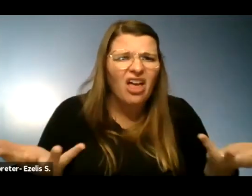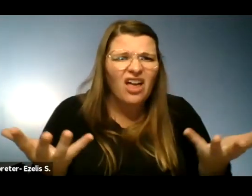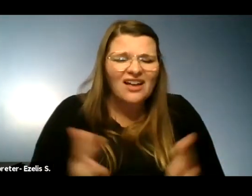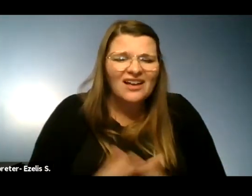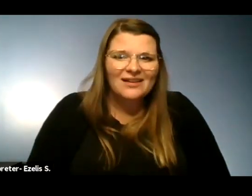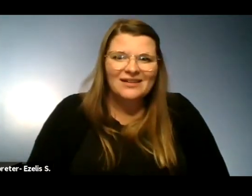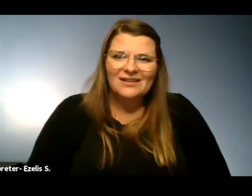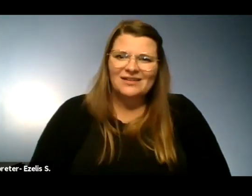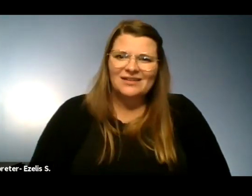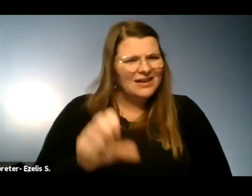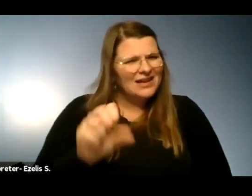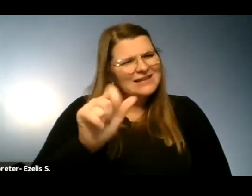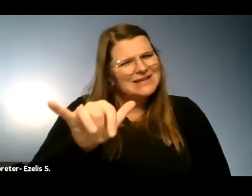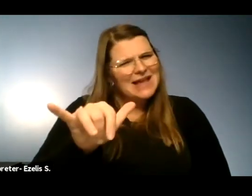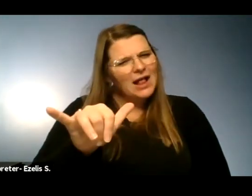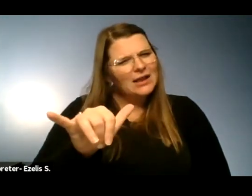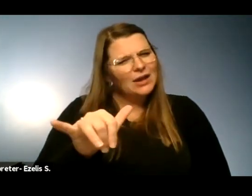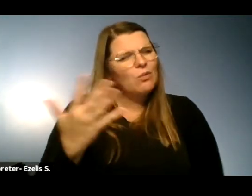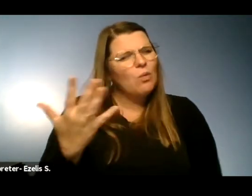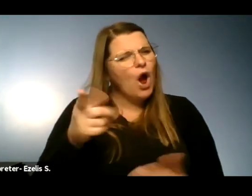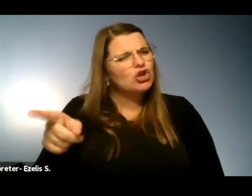What could Sally have done differently?